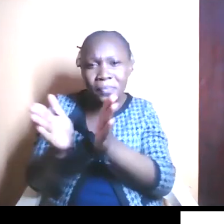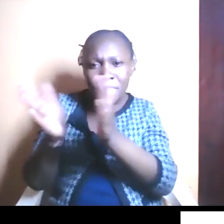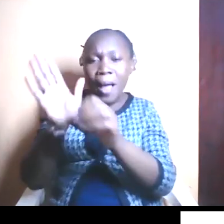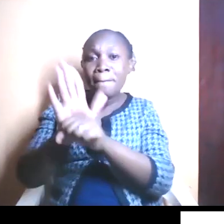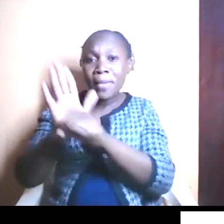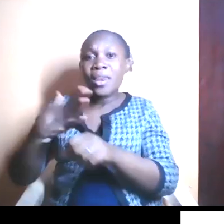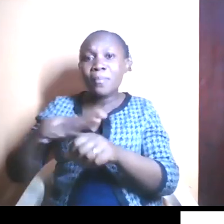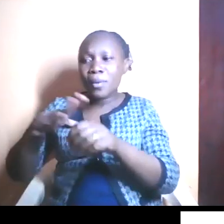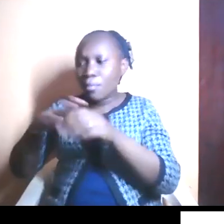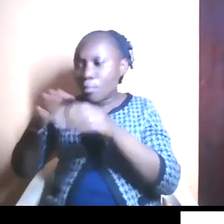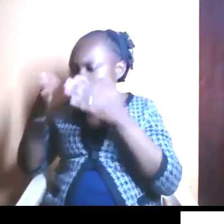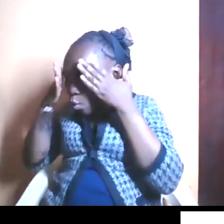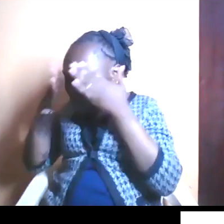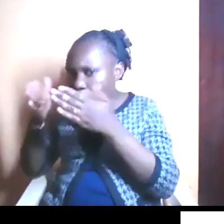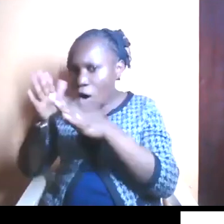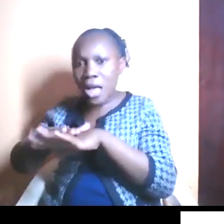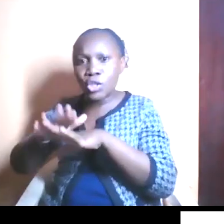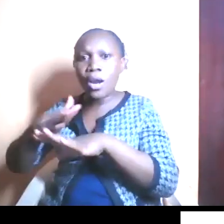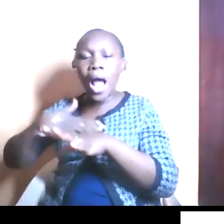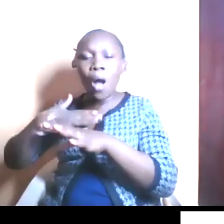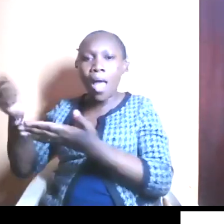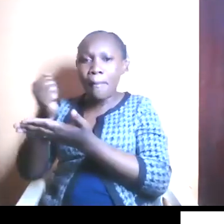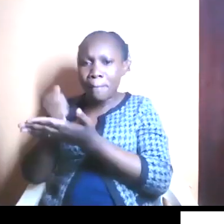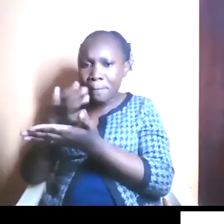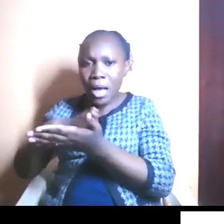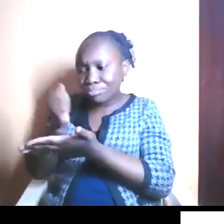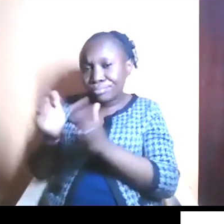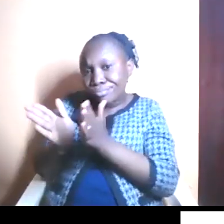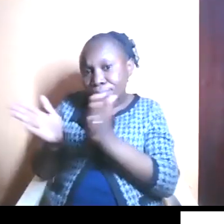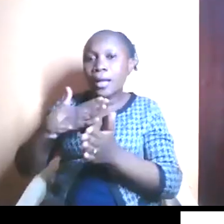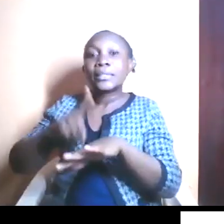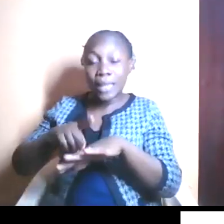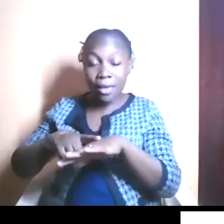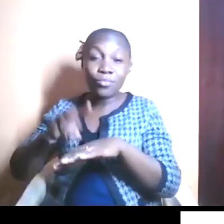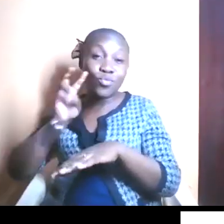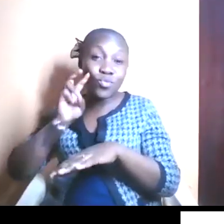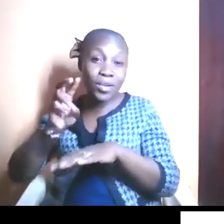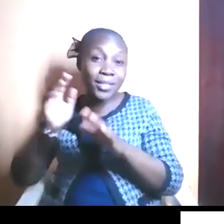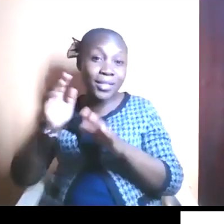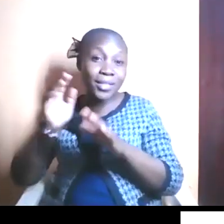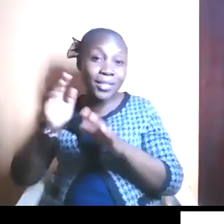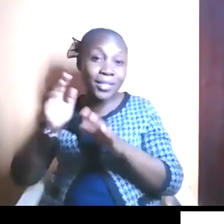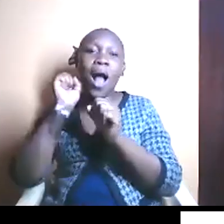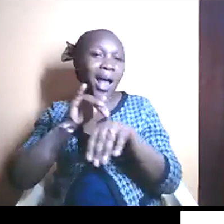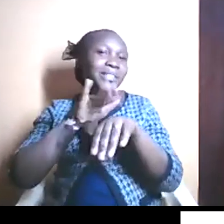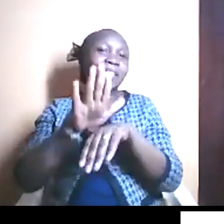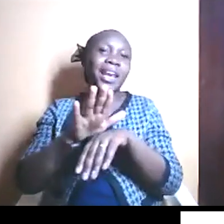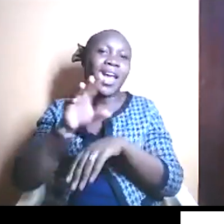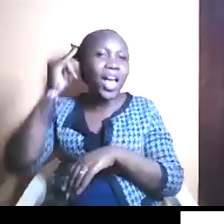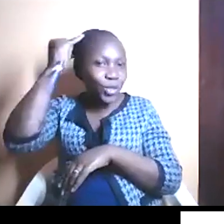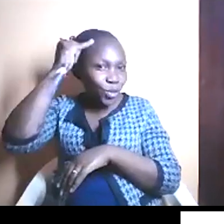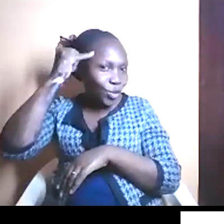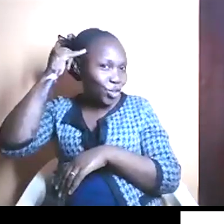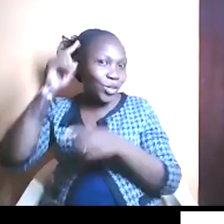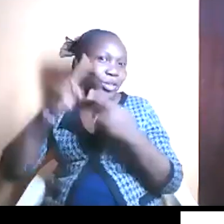somebody, I'm sure you'll be wowed after this, and you can always reach out to me and I'll send Wangare right out to you. So Wangare, tell us,